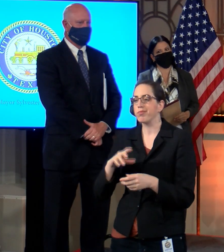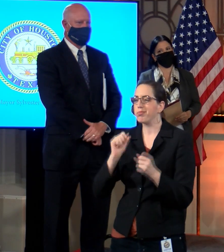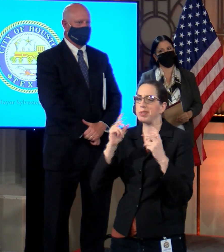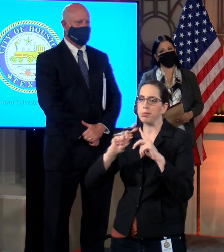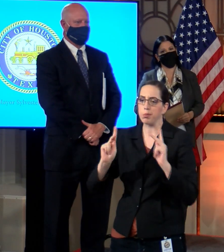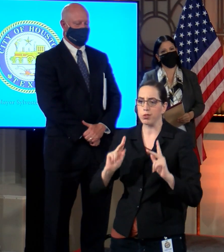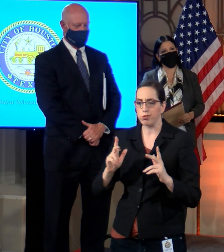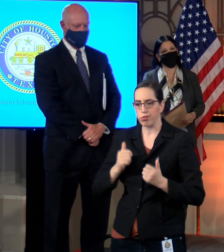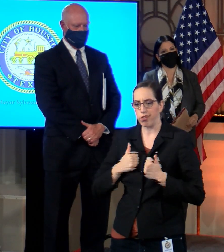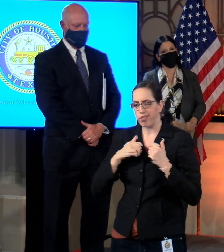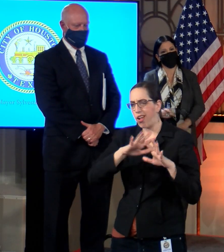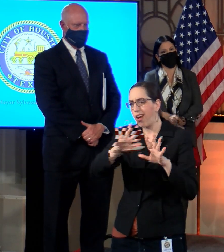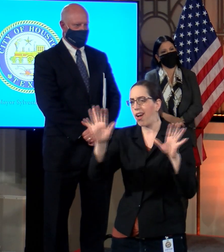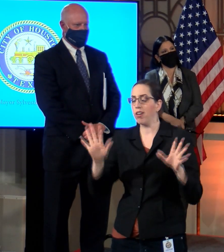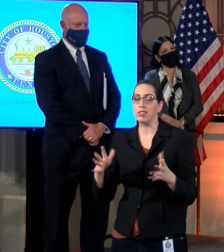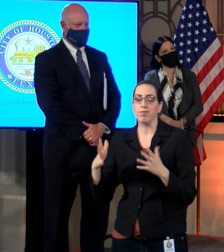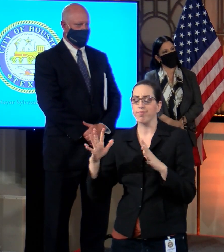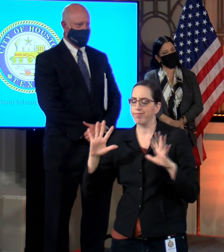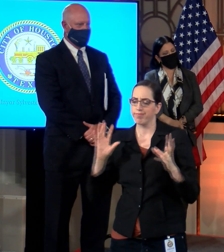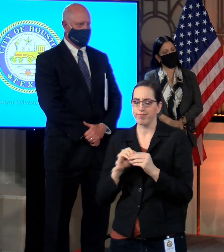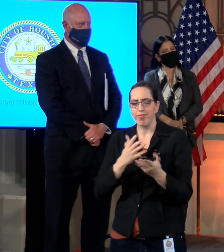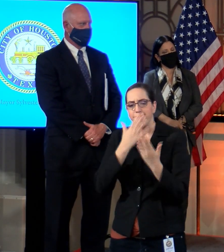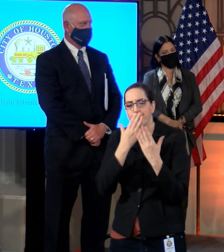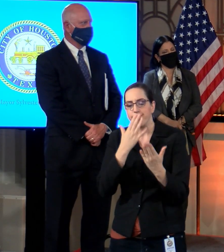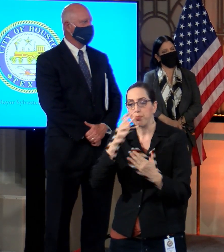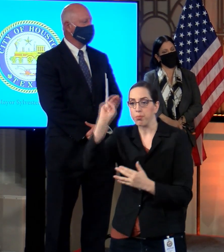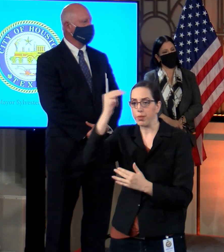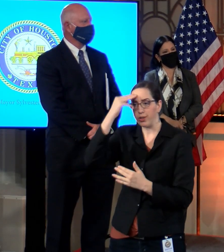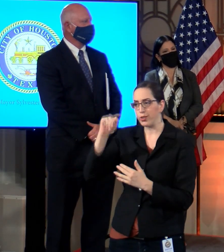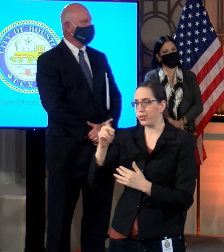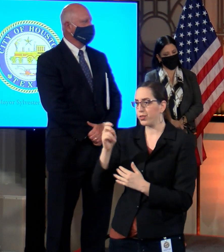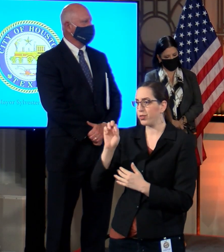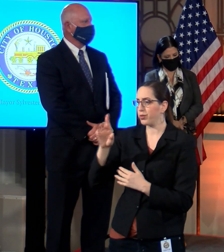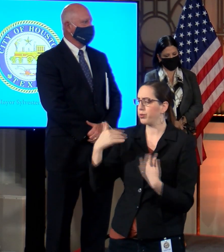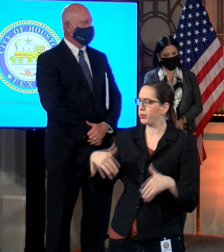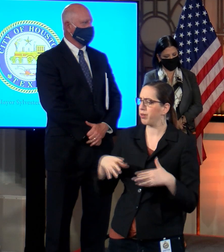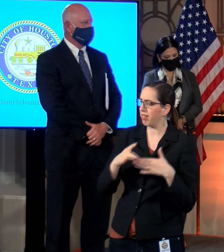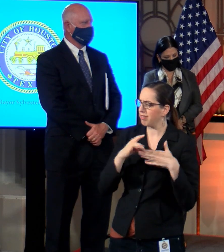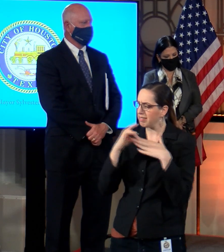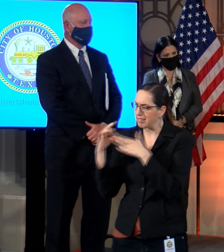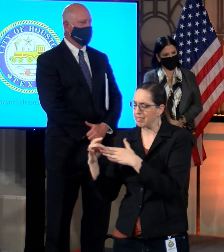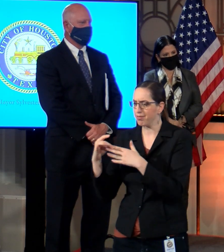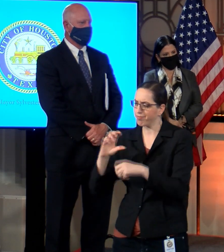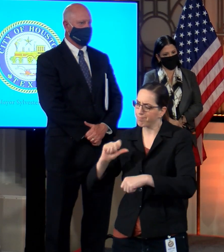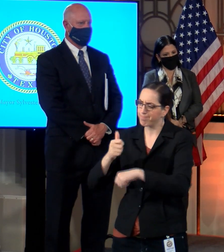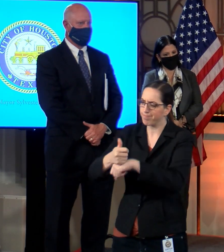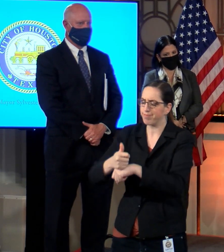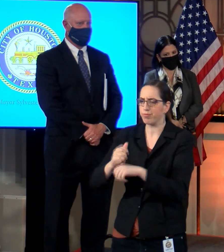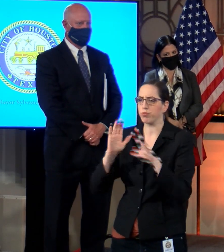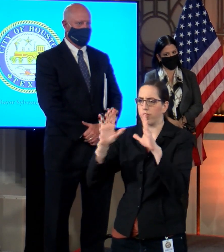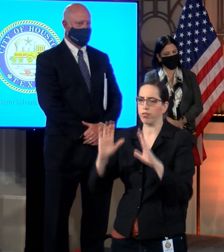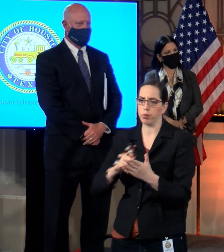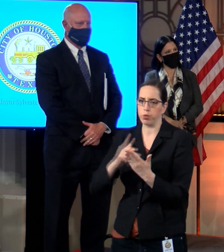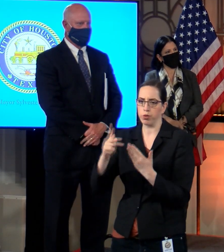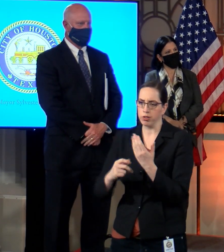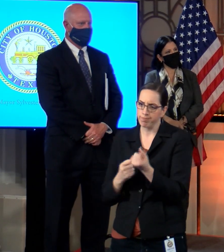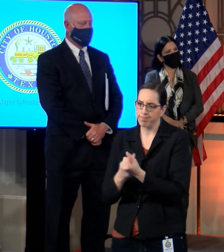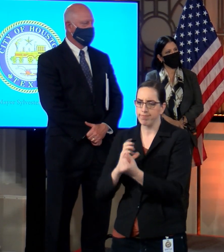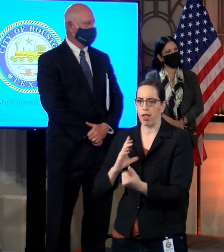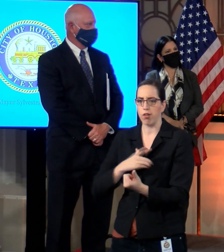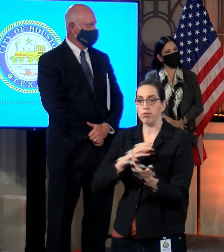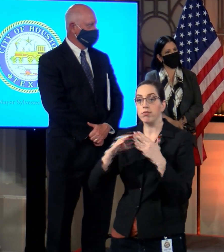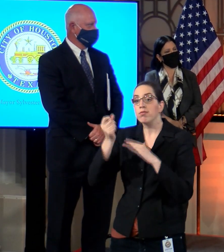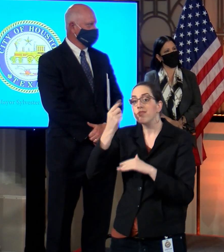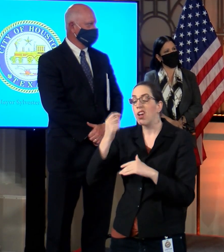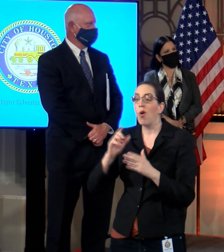the city, I want to thank Mayor Turner for his leadership in creating this vital program for our city. There's over 1